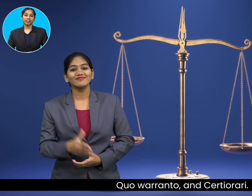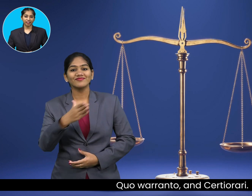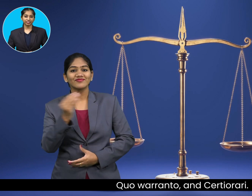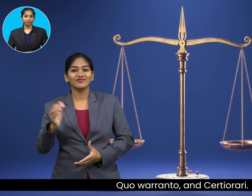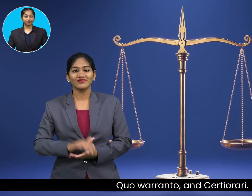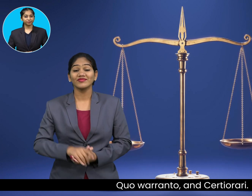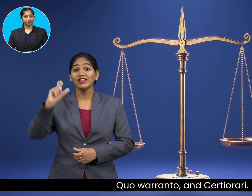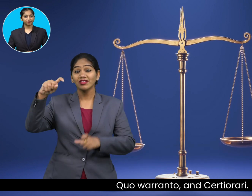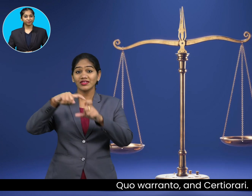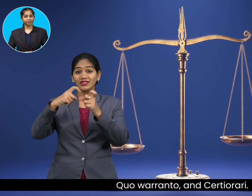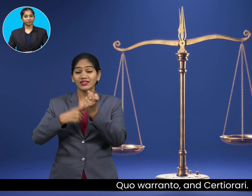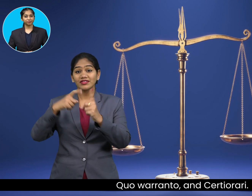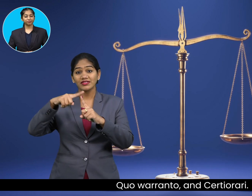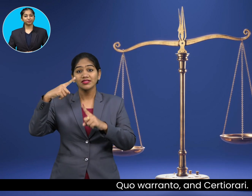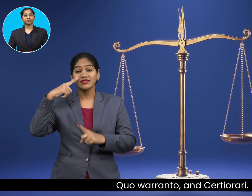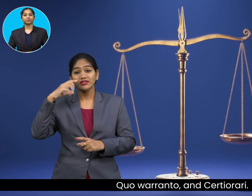certiorari.